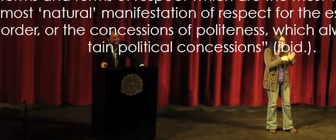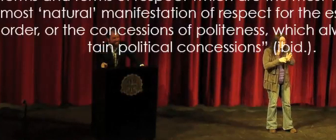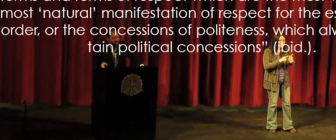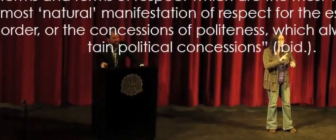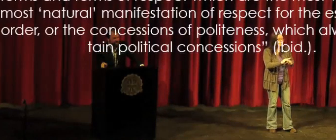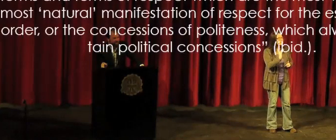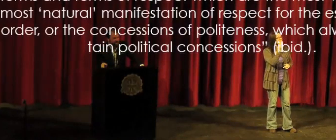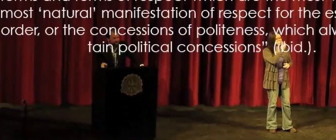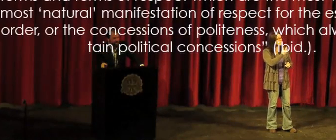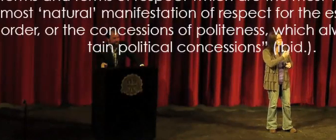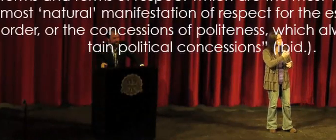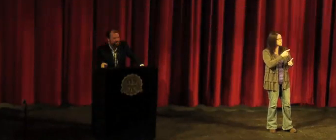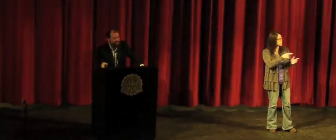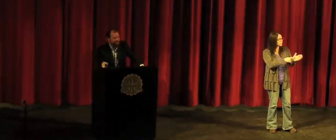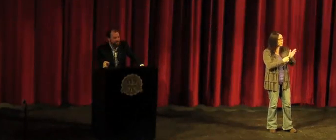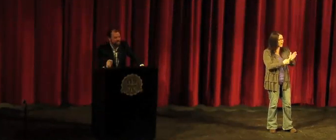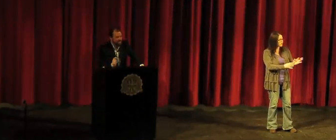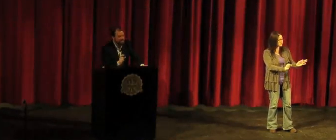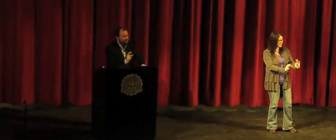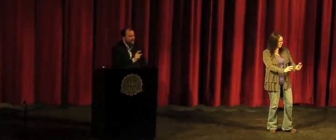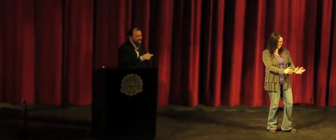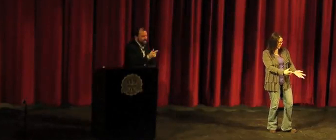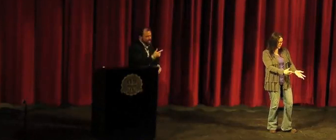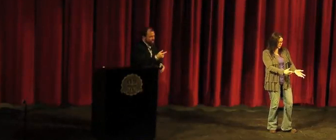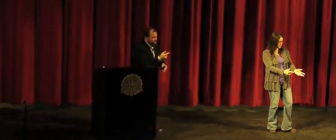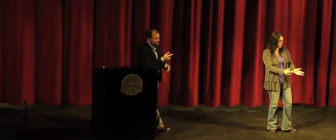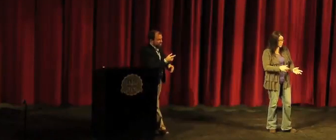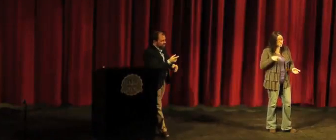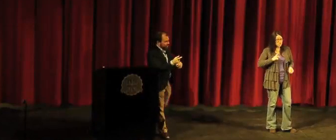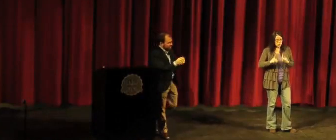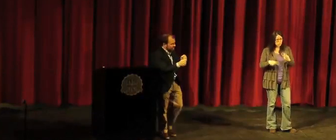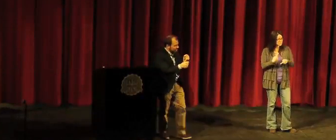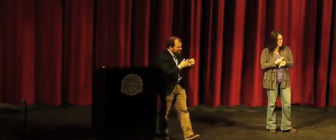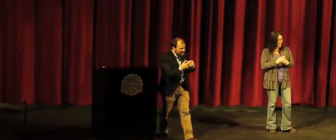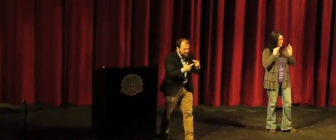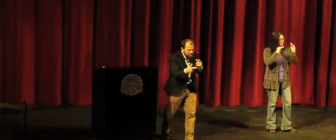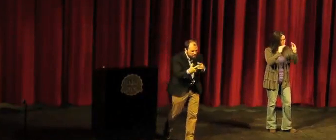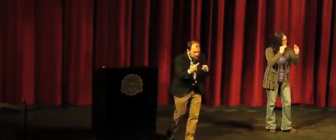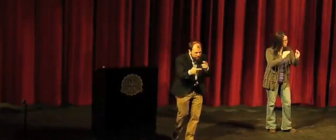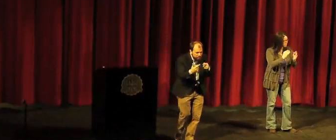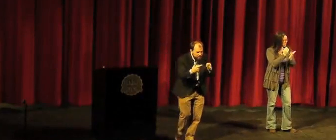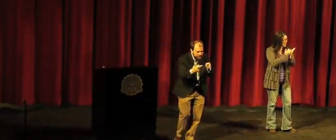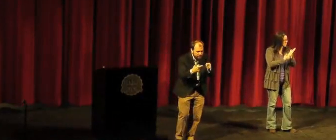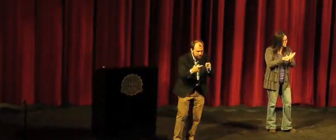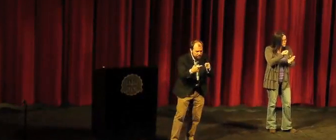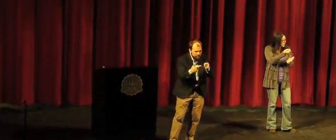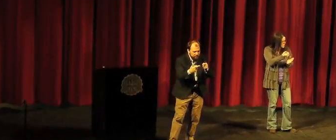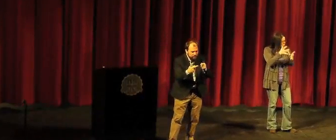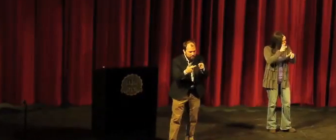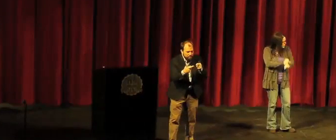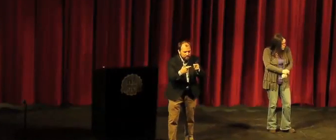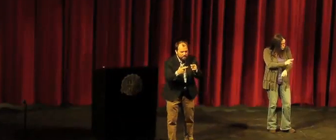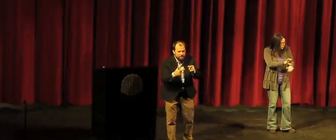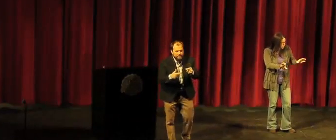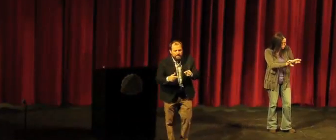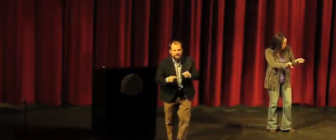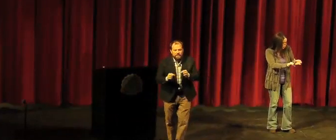the insignificant. These pedagogies of insignificance, these little rituals that you do,